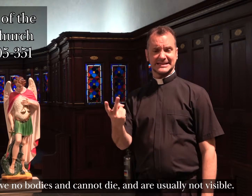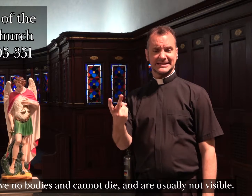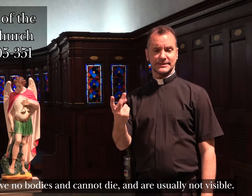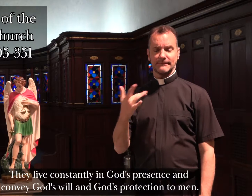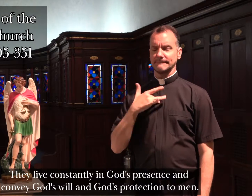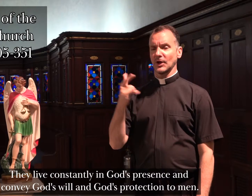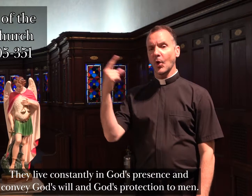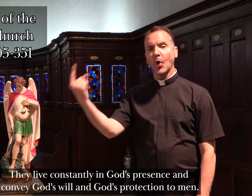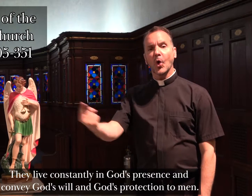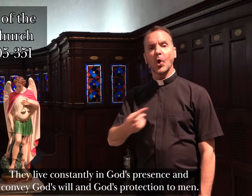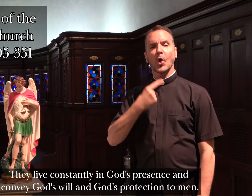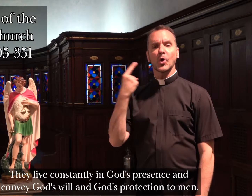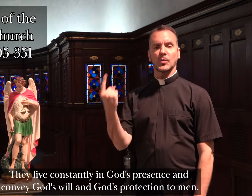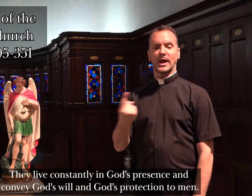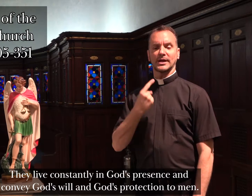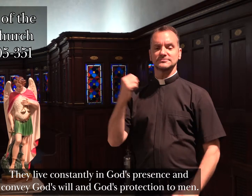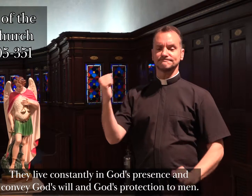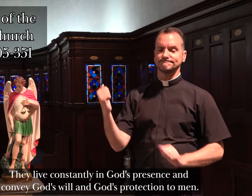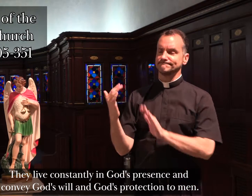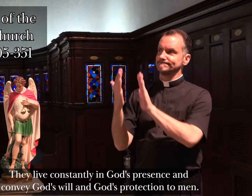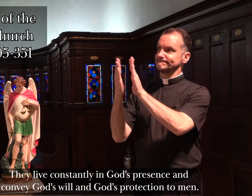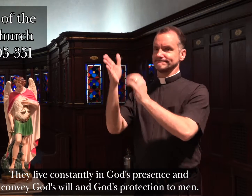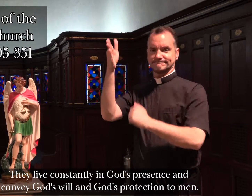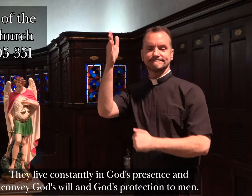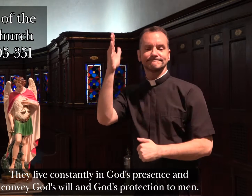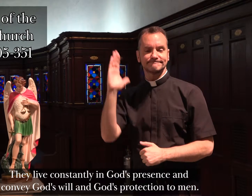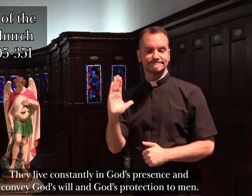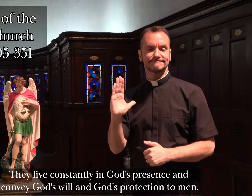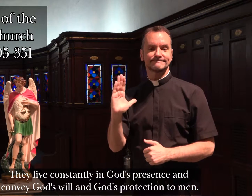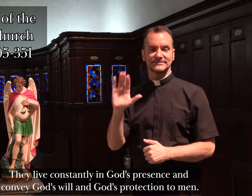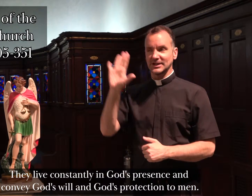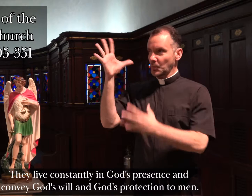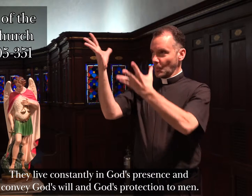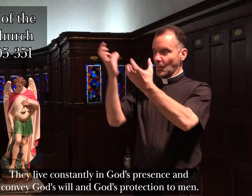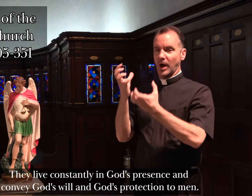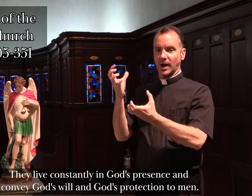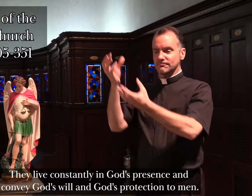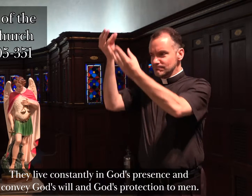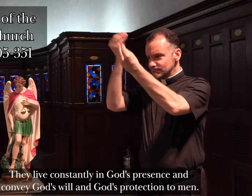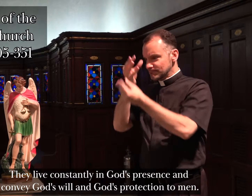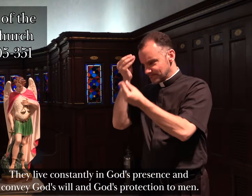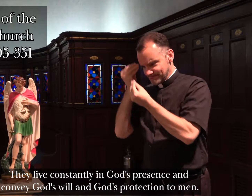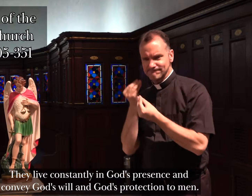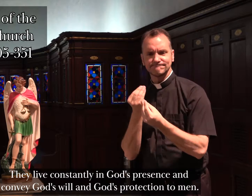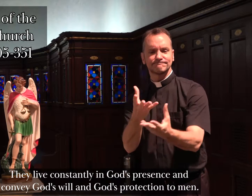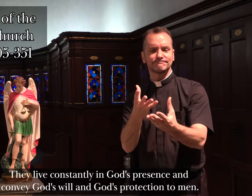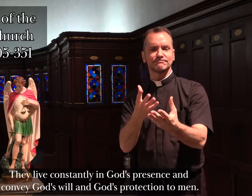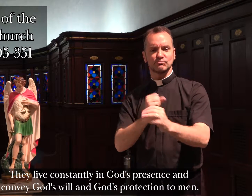They live constantly in God's presence and convey God's will and God's protection to men.